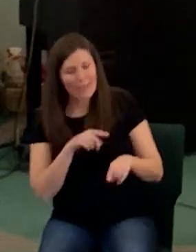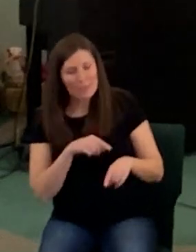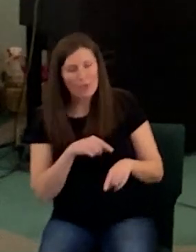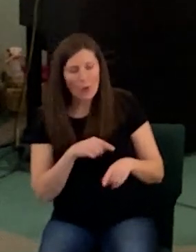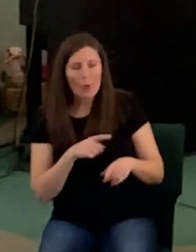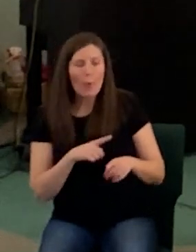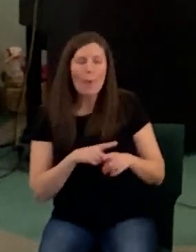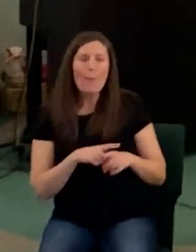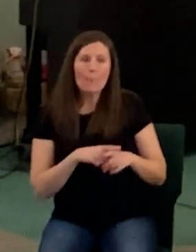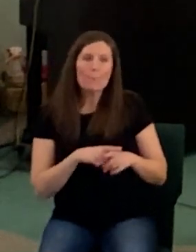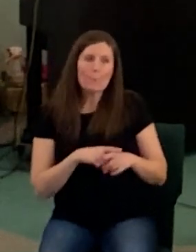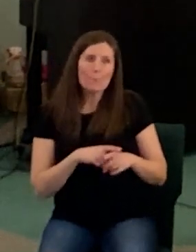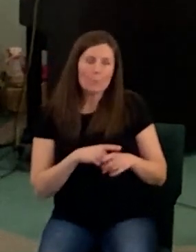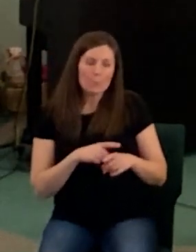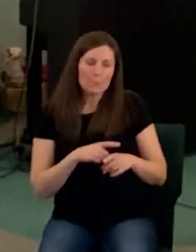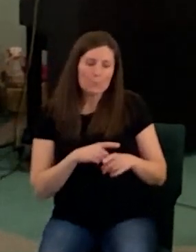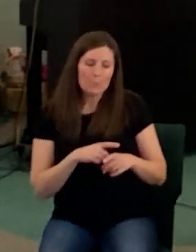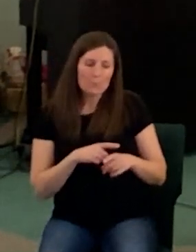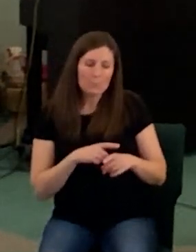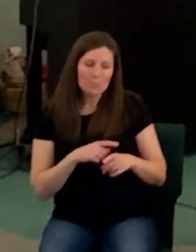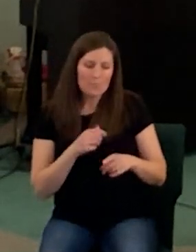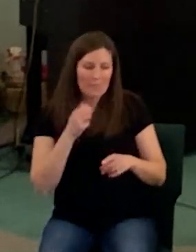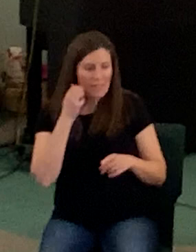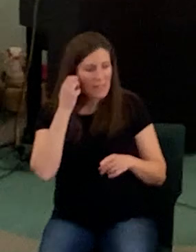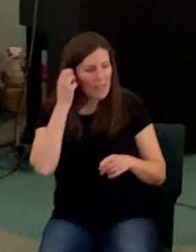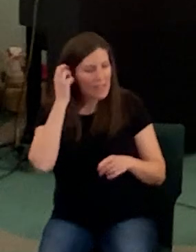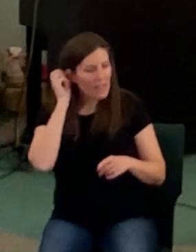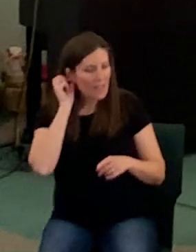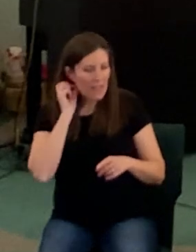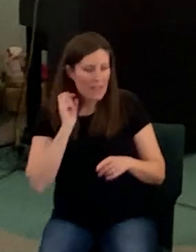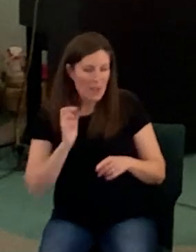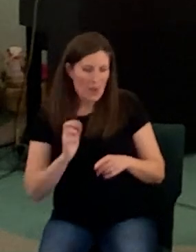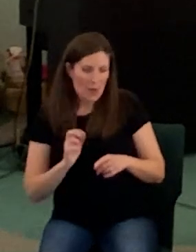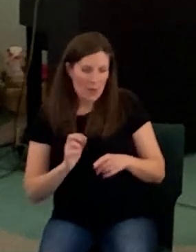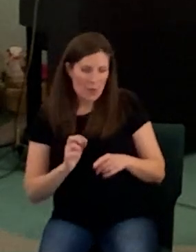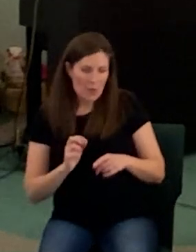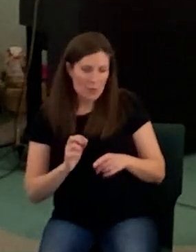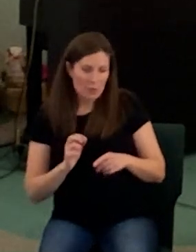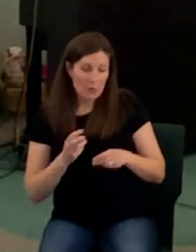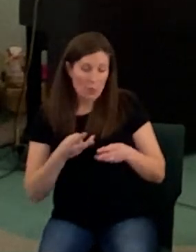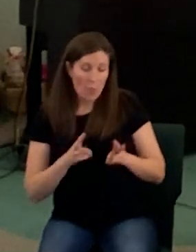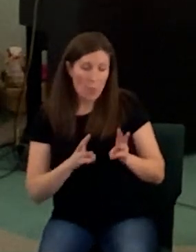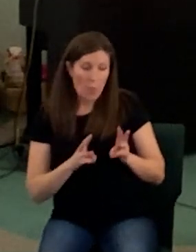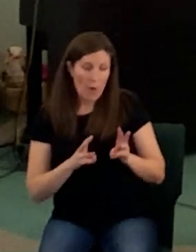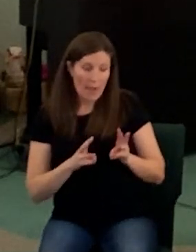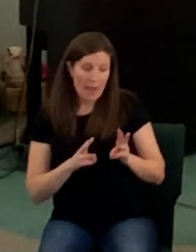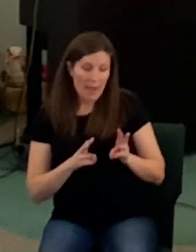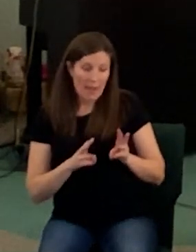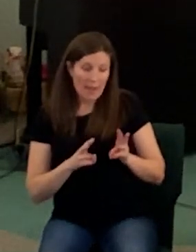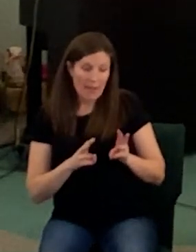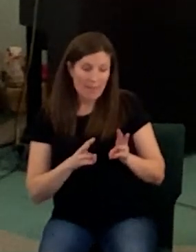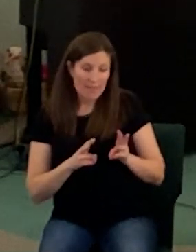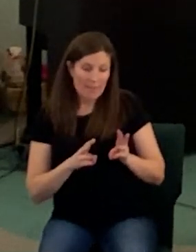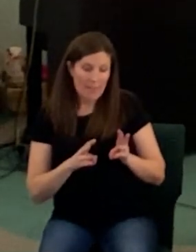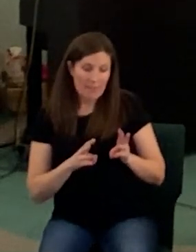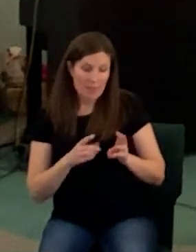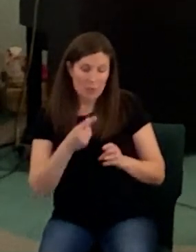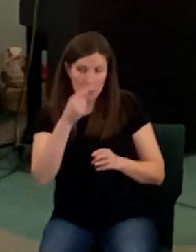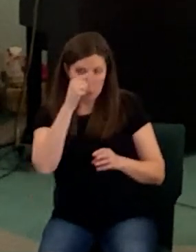way that expects a negative answer. The way he frames it in the Greek